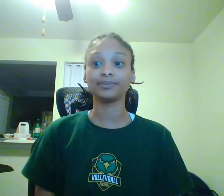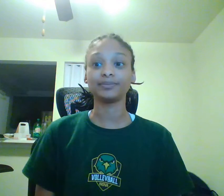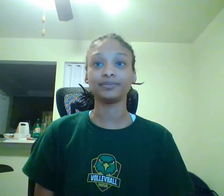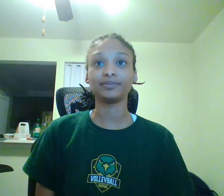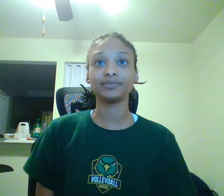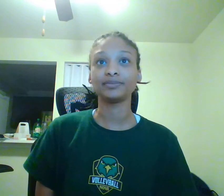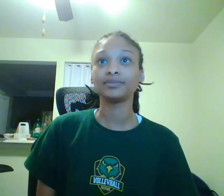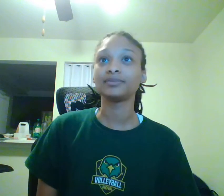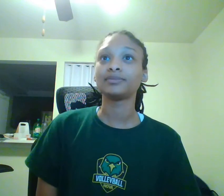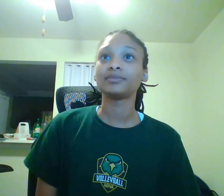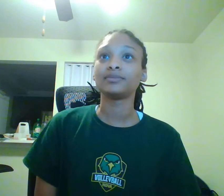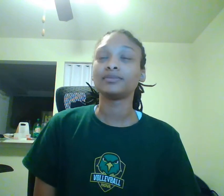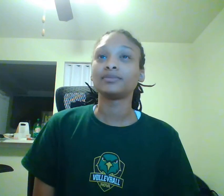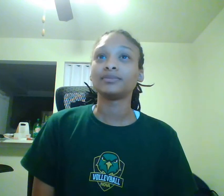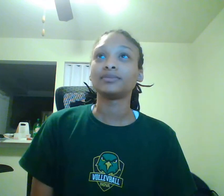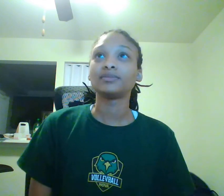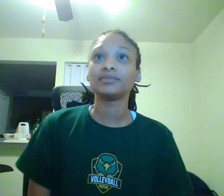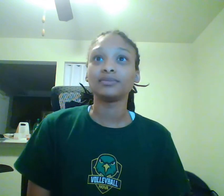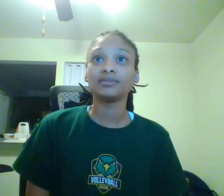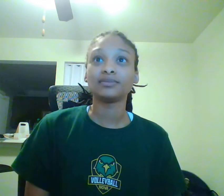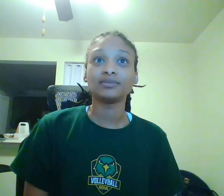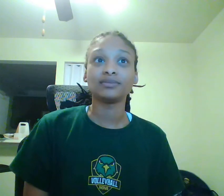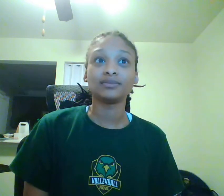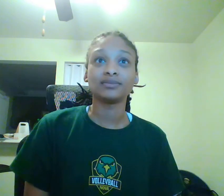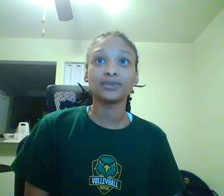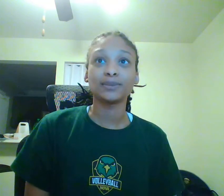With the wind 35 degrees on the other side of the boat.